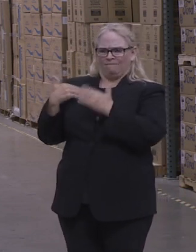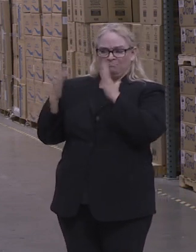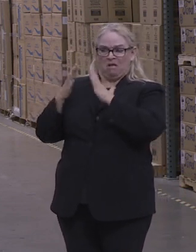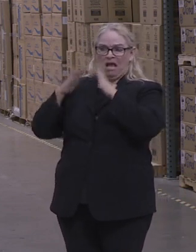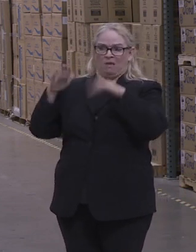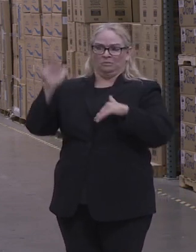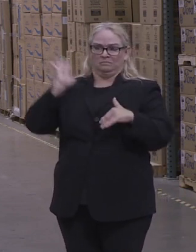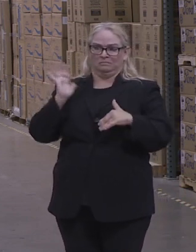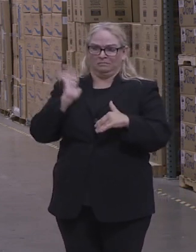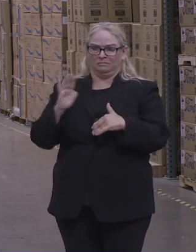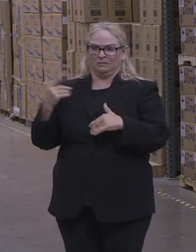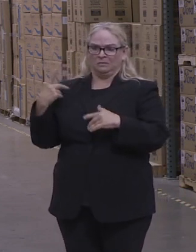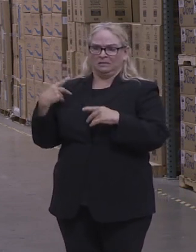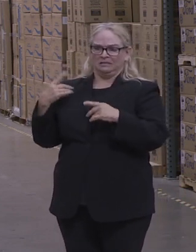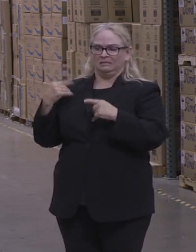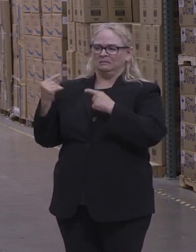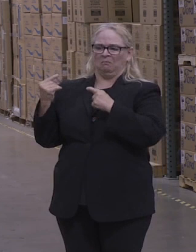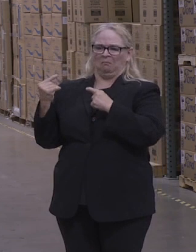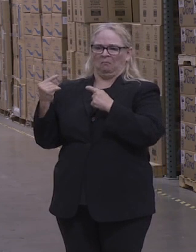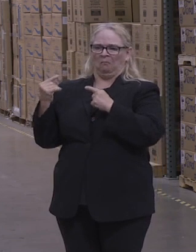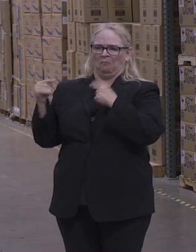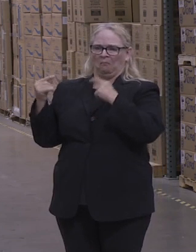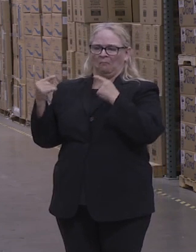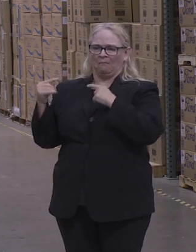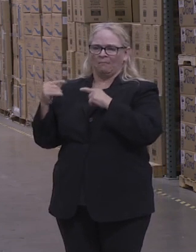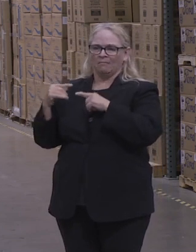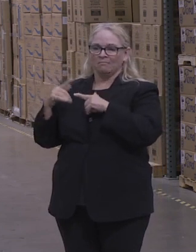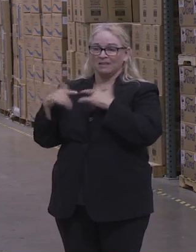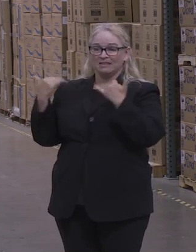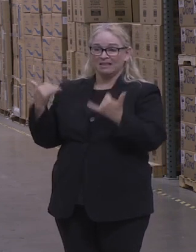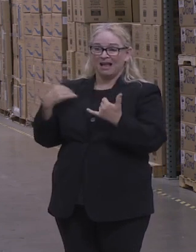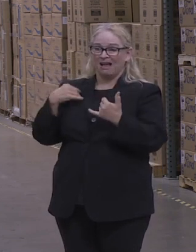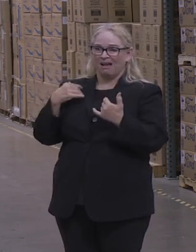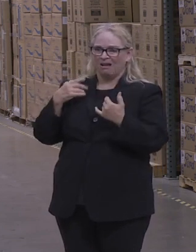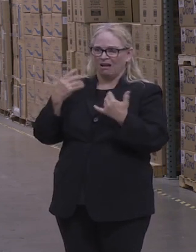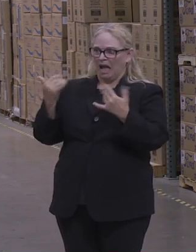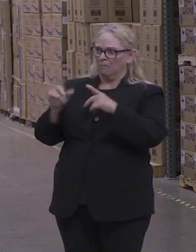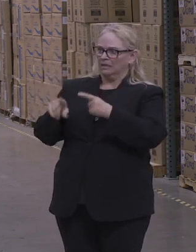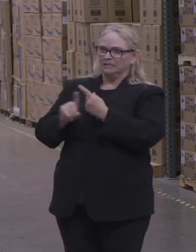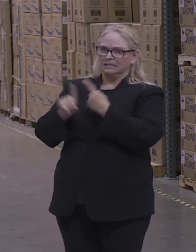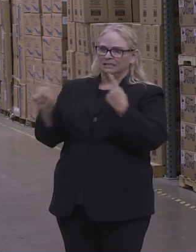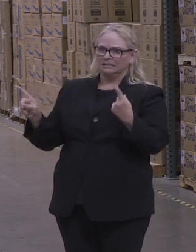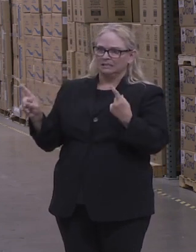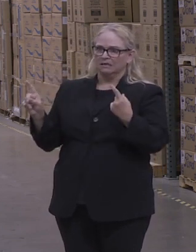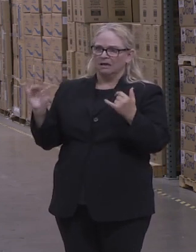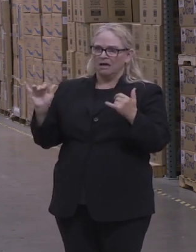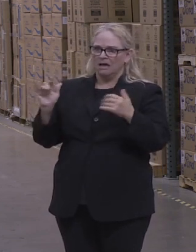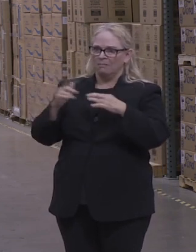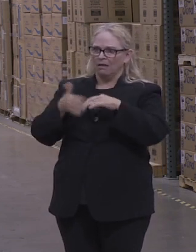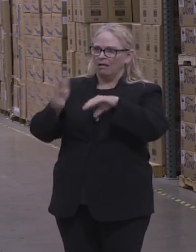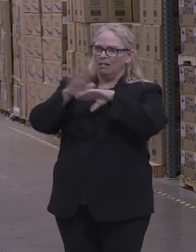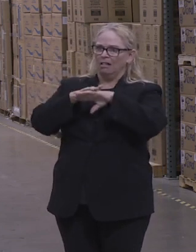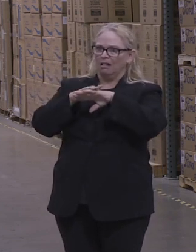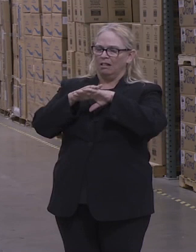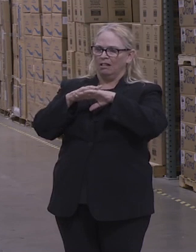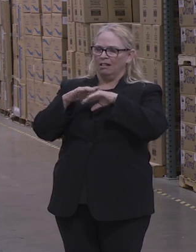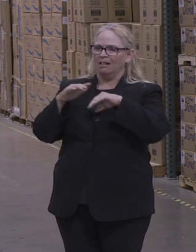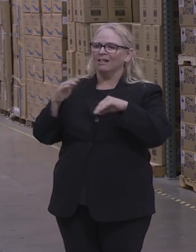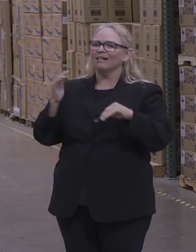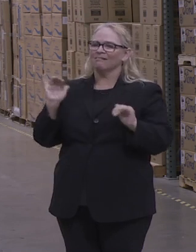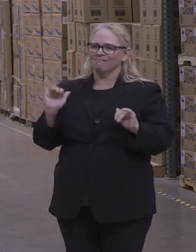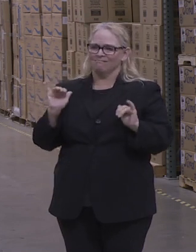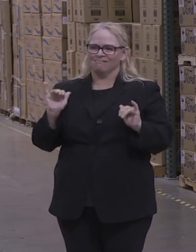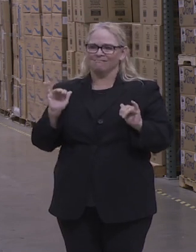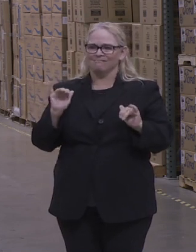of space. This is incredibly challenging, and that's why our number one desire is to get our